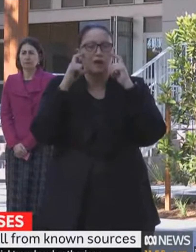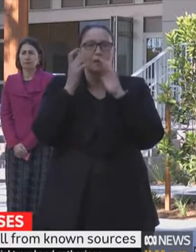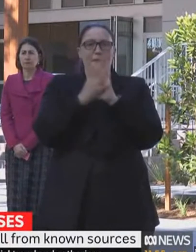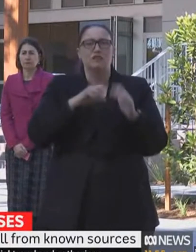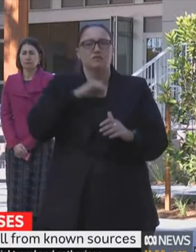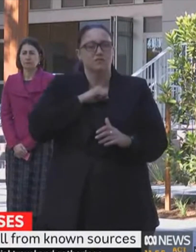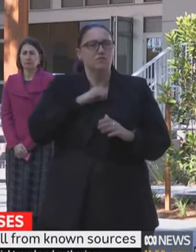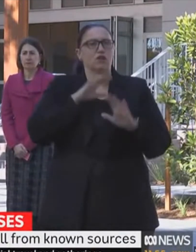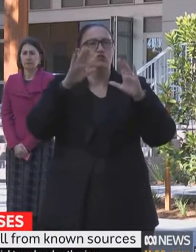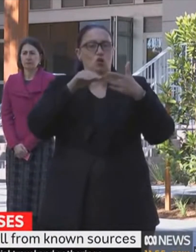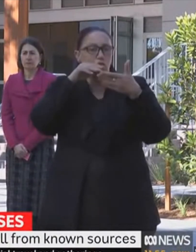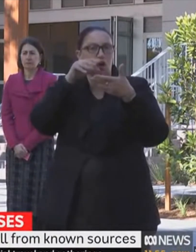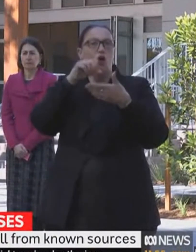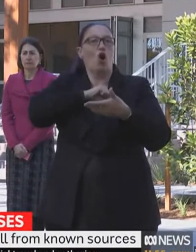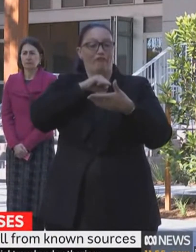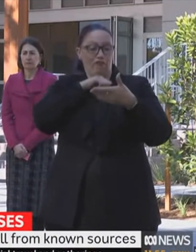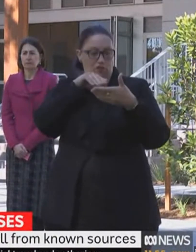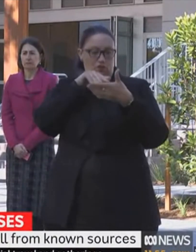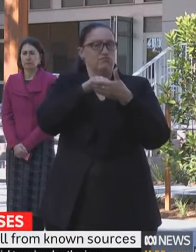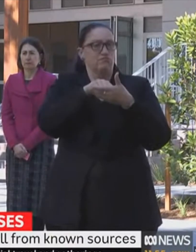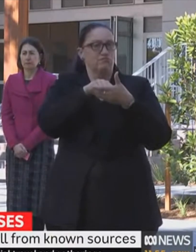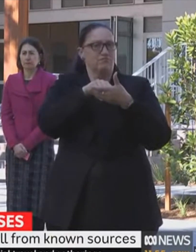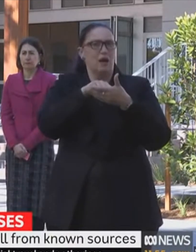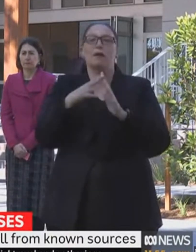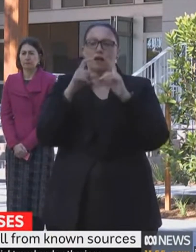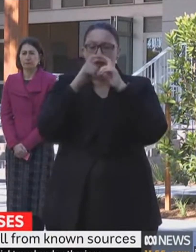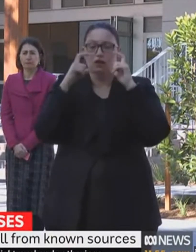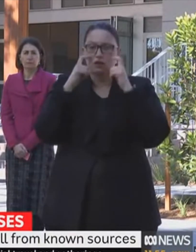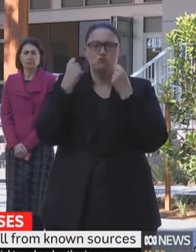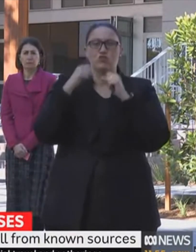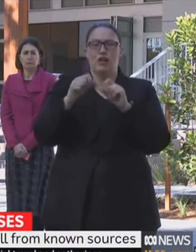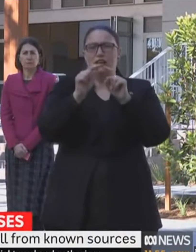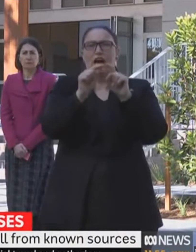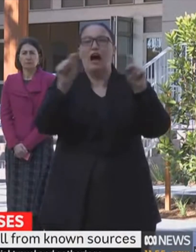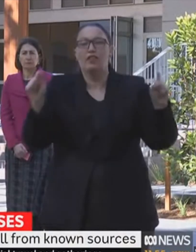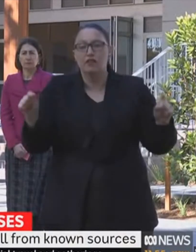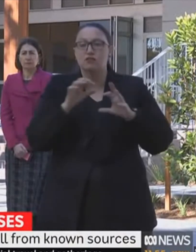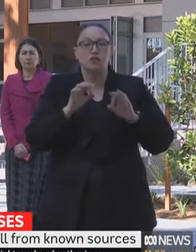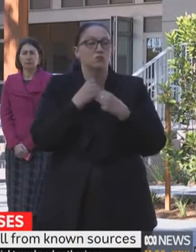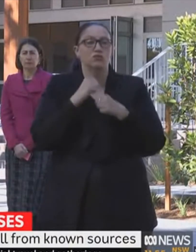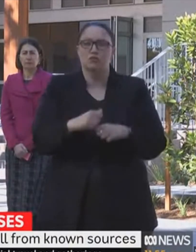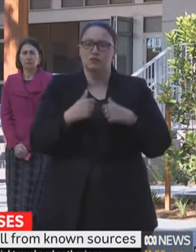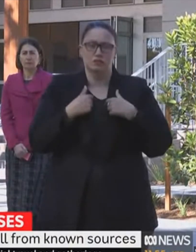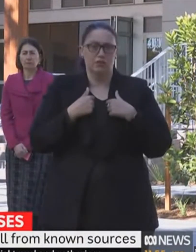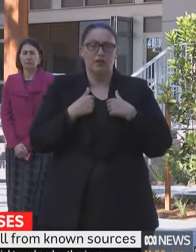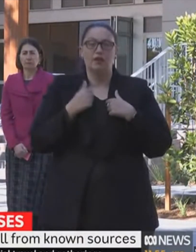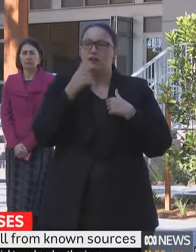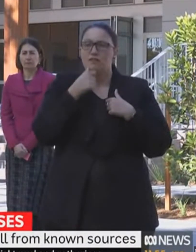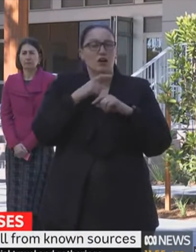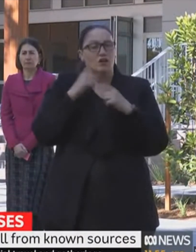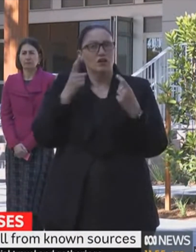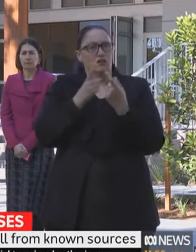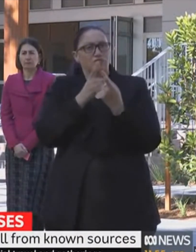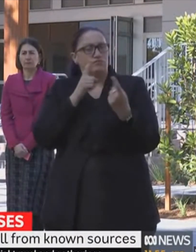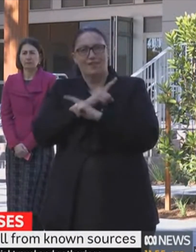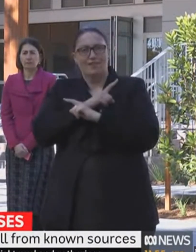a shield. So the face masks, in the end, provides a defence more for other people than yourself. And in circumstances where you can't socially